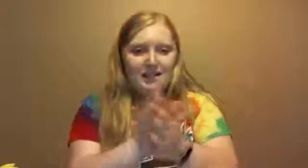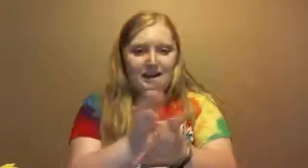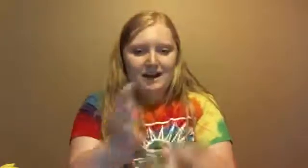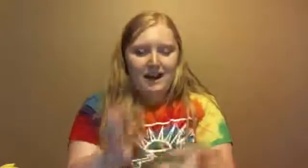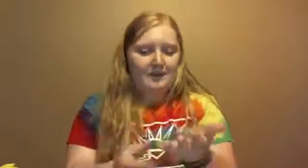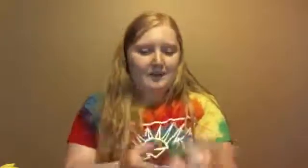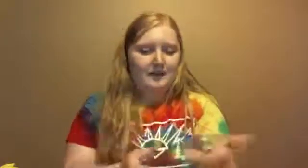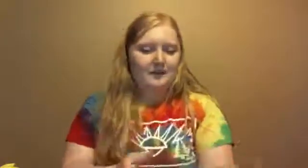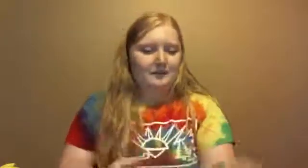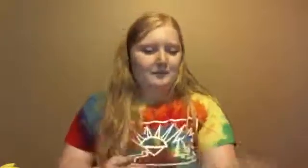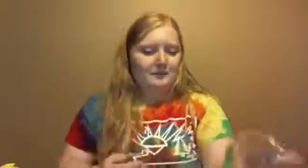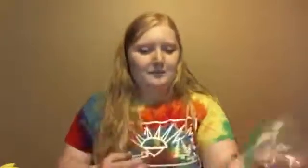and heavy.